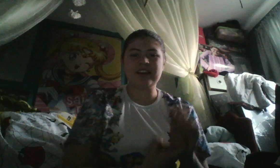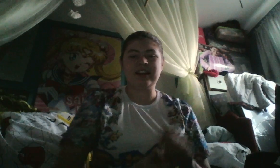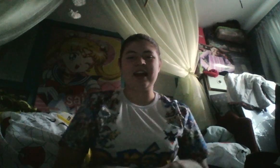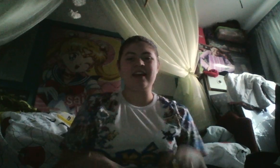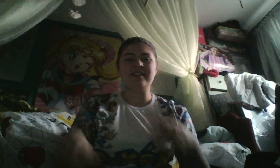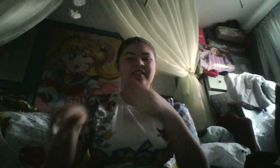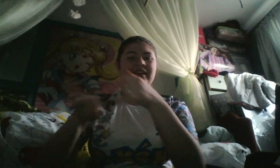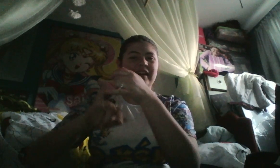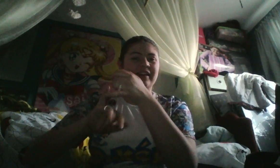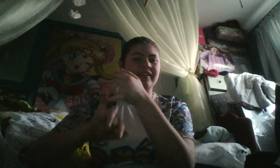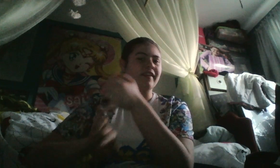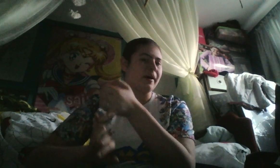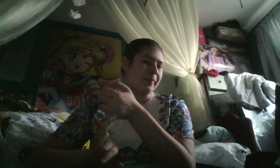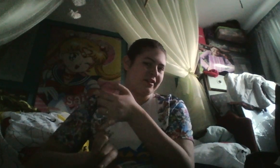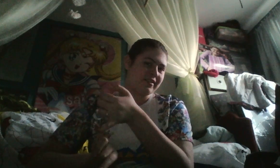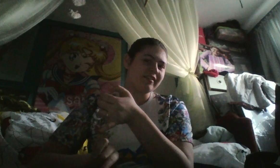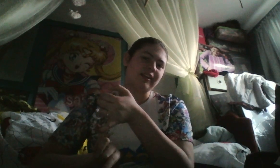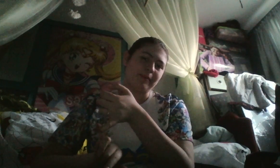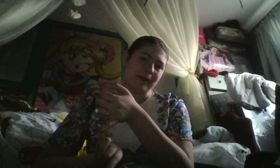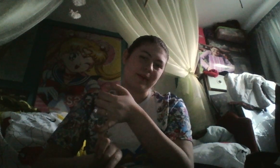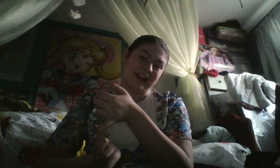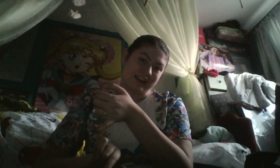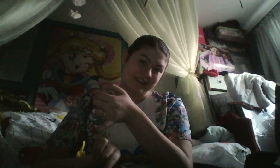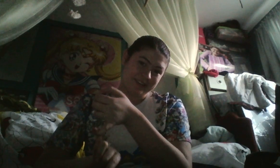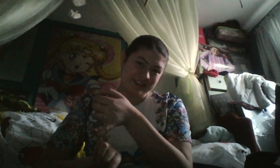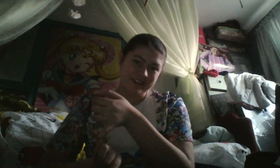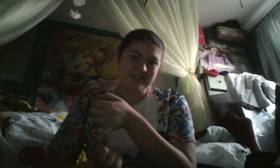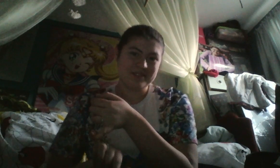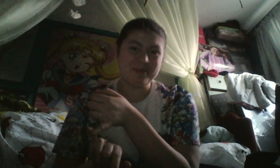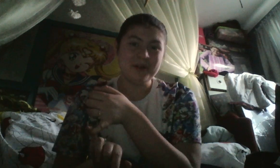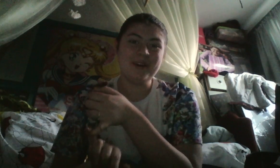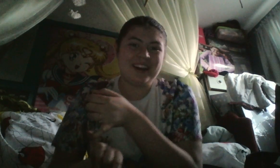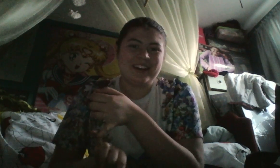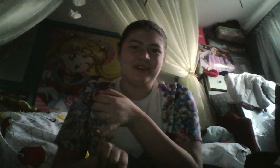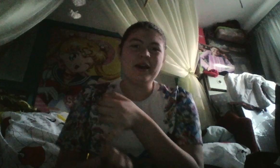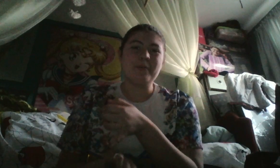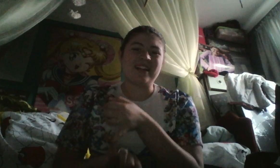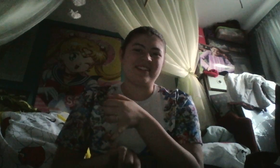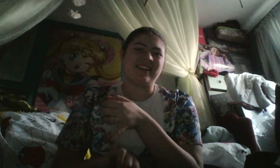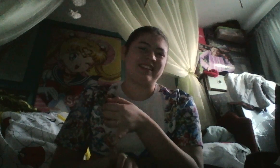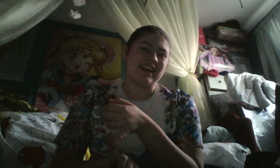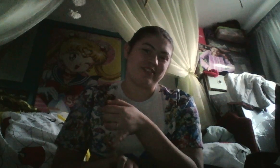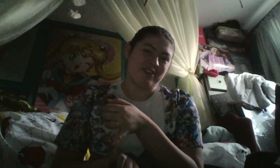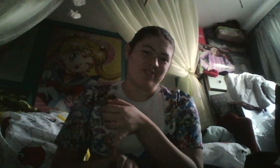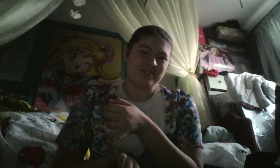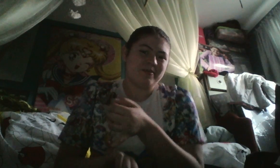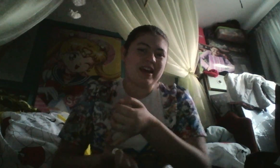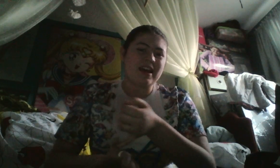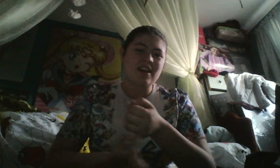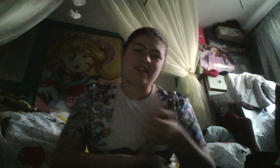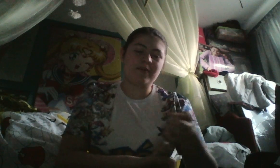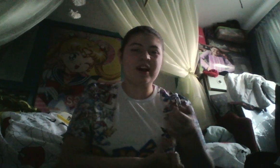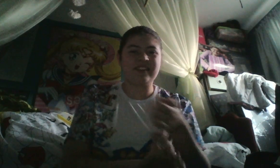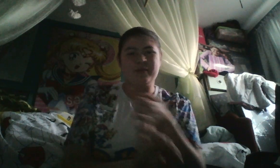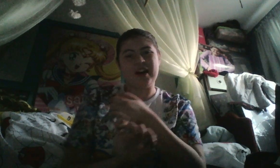And S is a serpent climbing up a ladder. I know, bad snakes and ladders reference, but hey, if it works, it